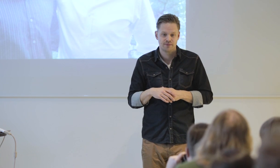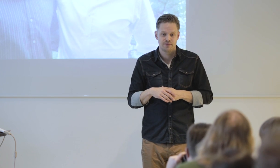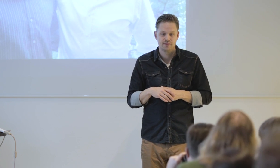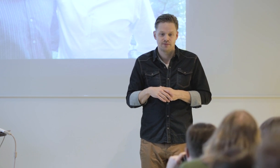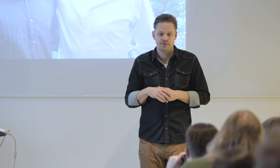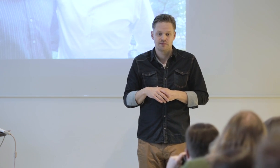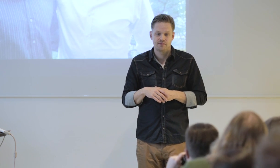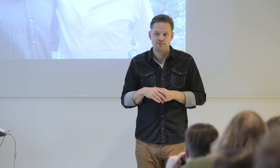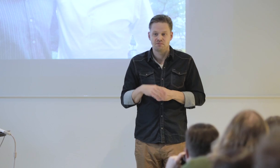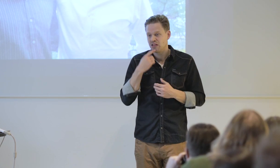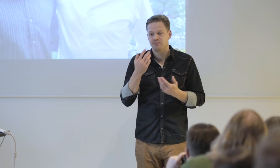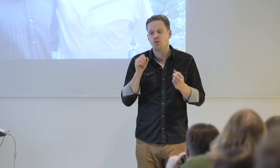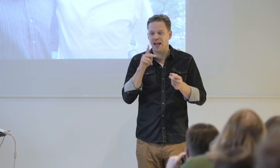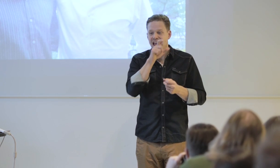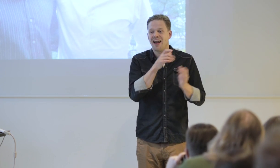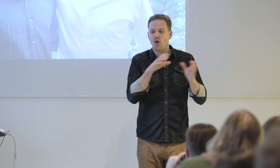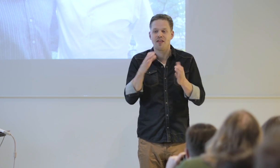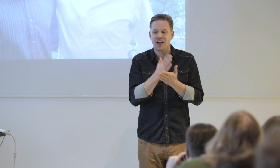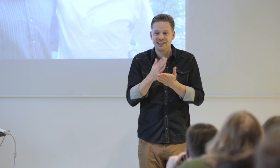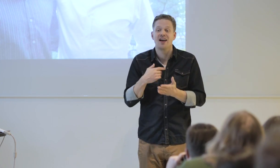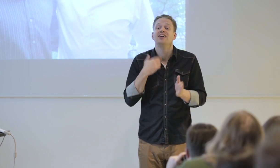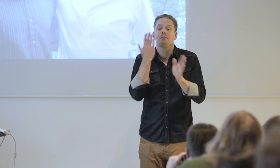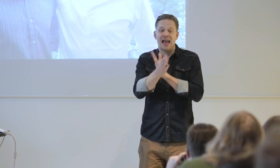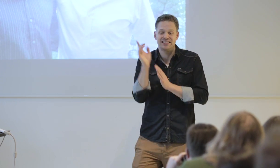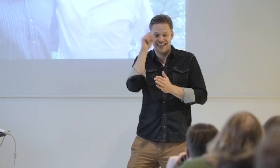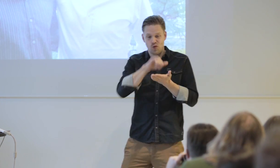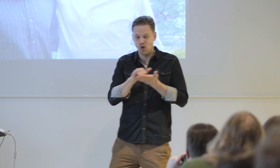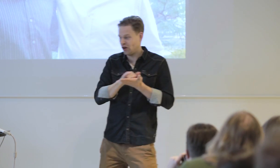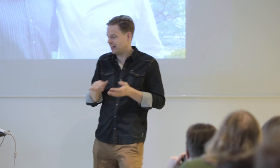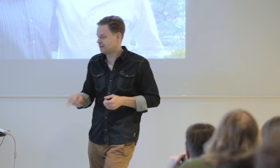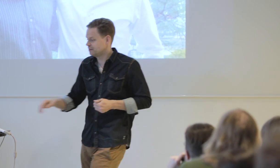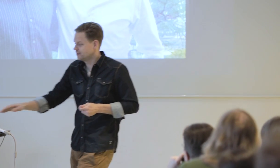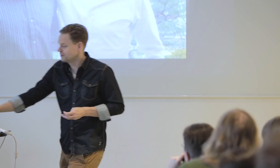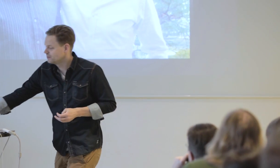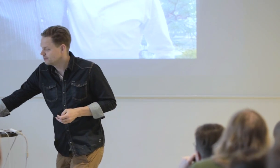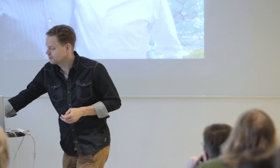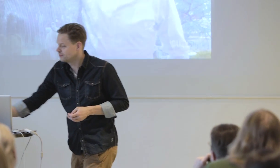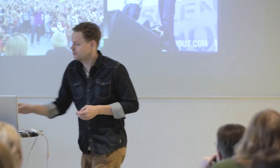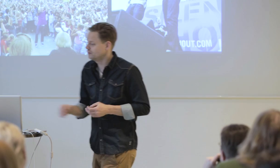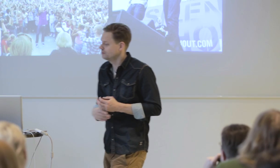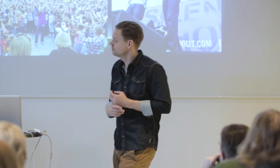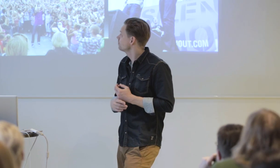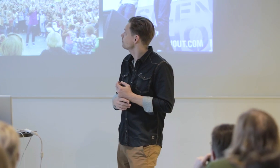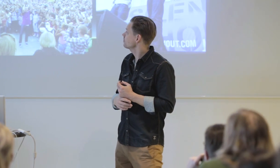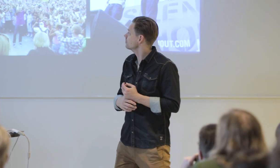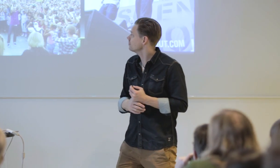So Stubb liked the idea. I said that, okay, we will organize it. And then I got to go to New York.